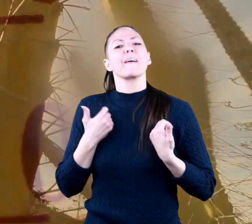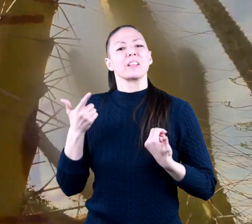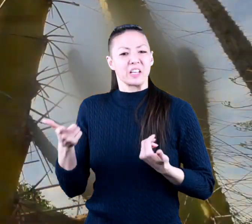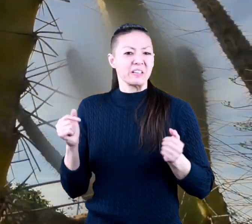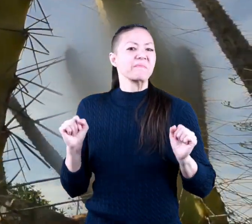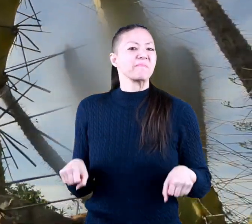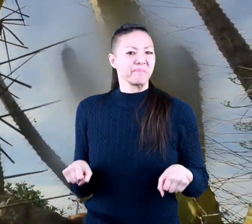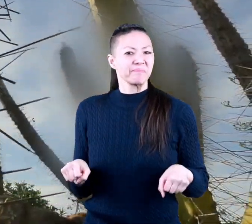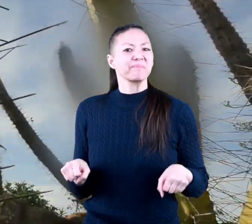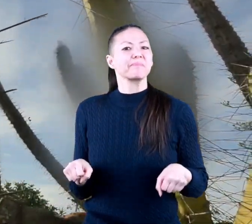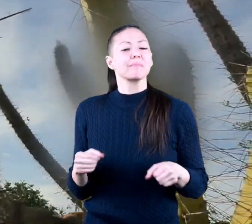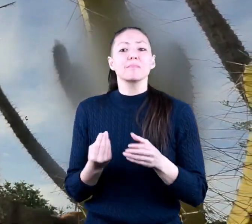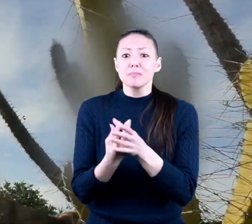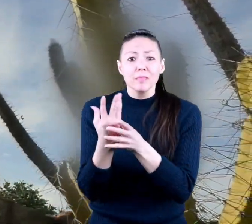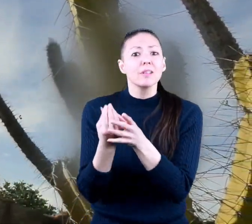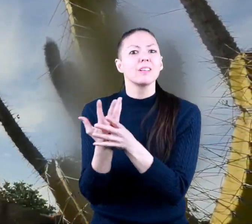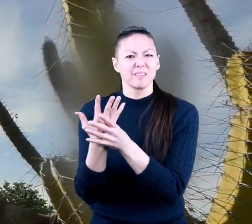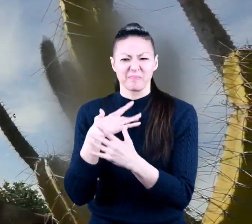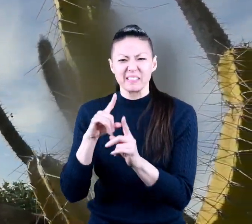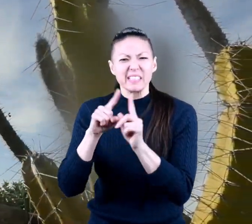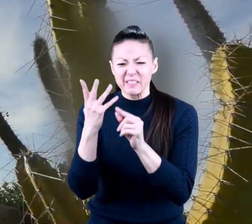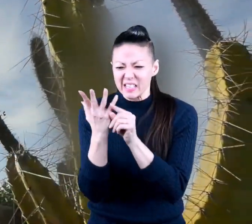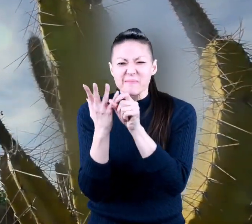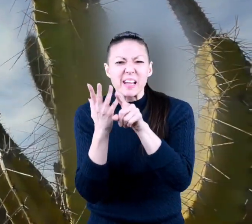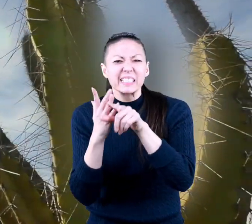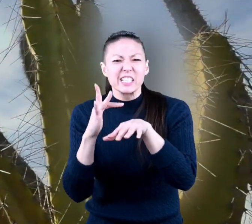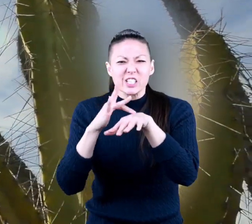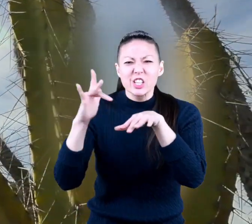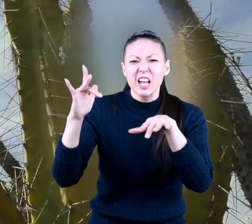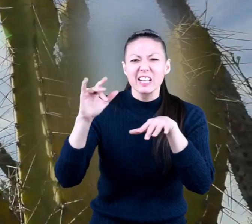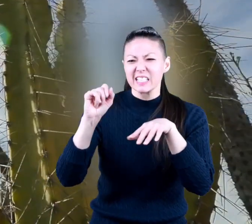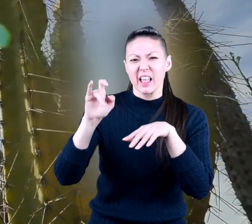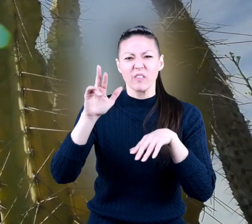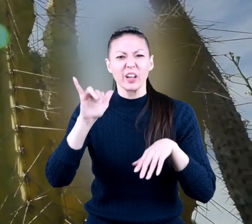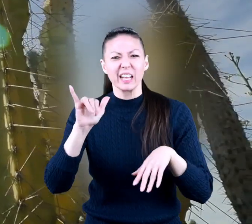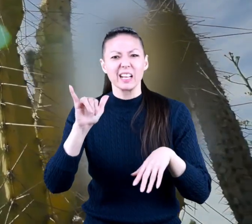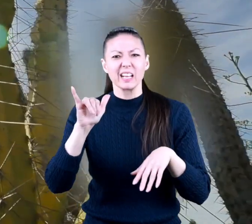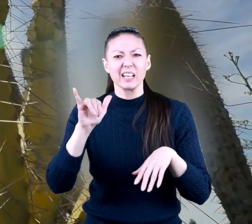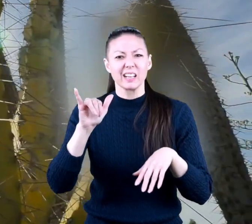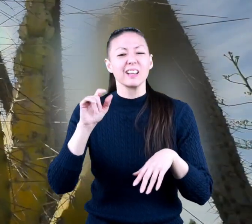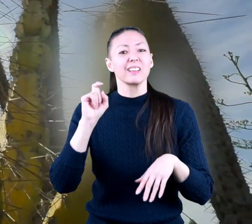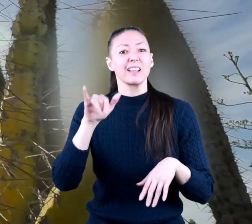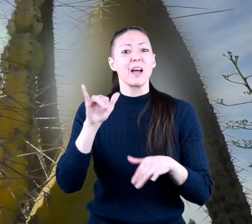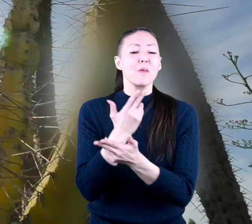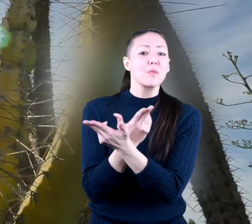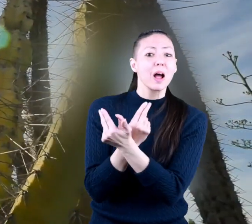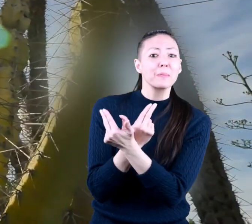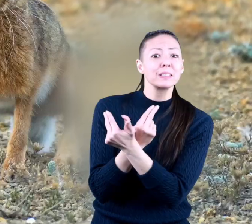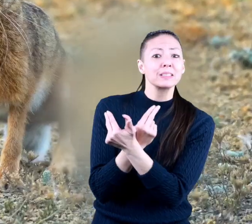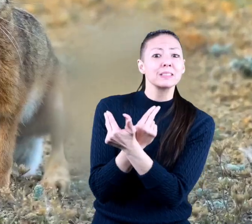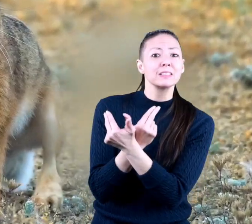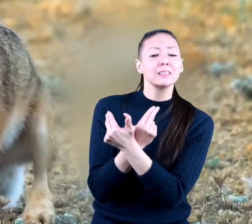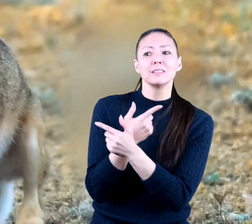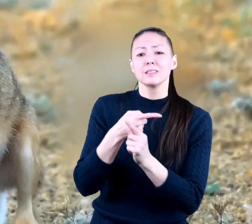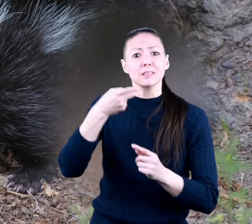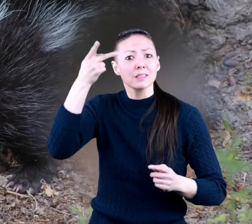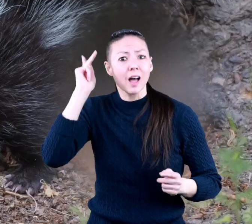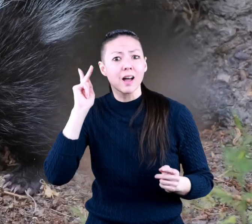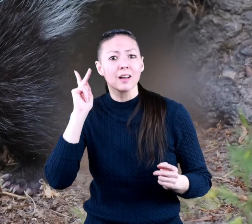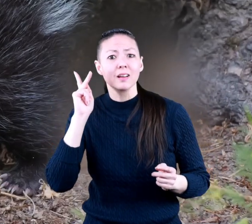there. Plants are mostly spiny, glossy, or silvery, and it supports animals like